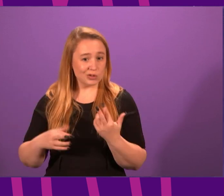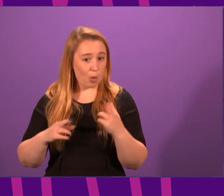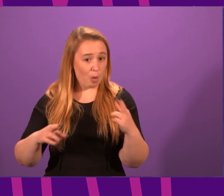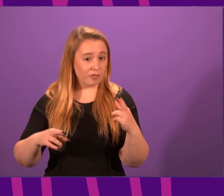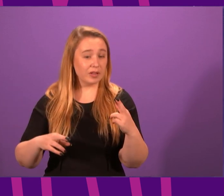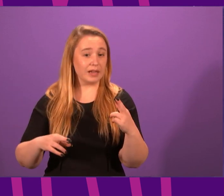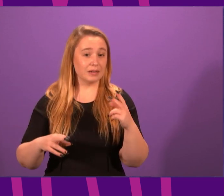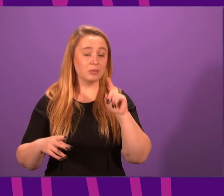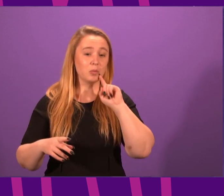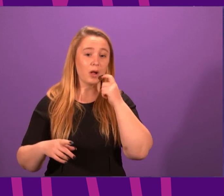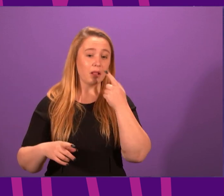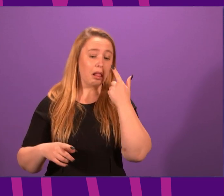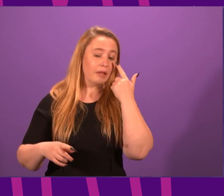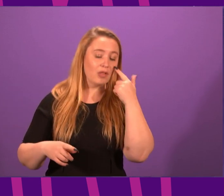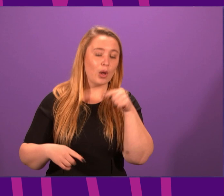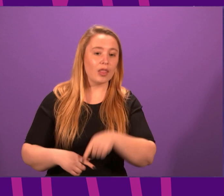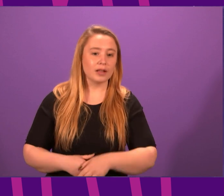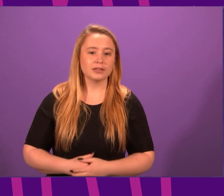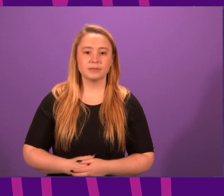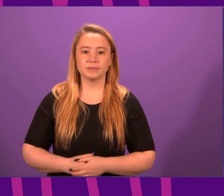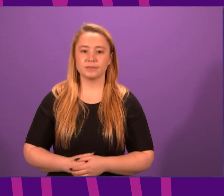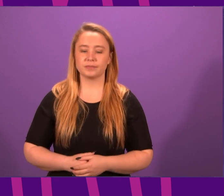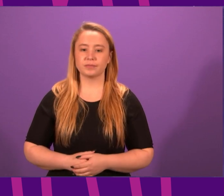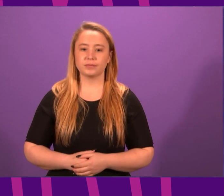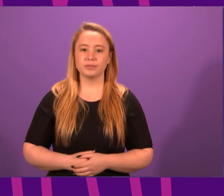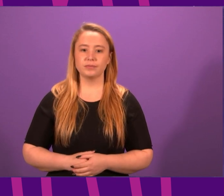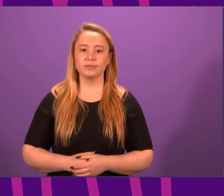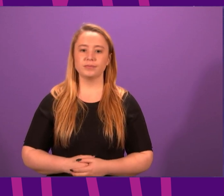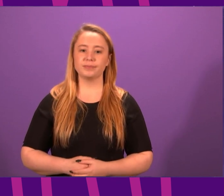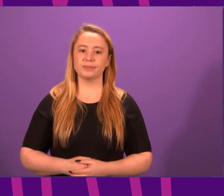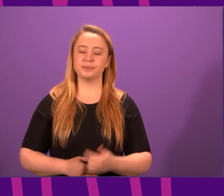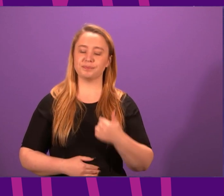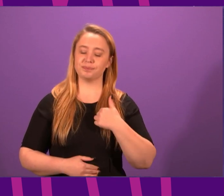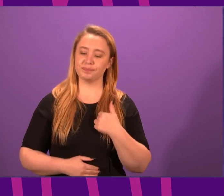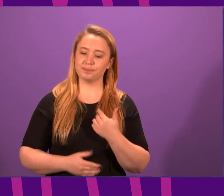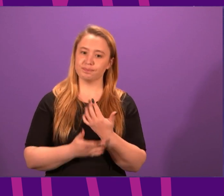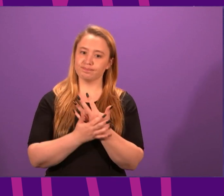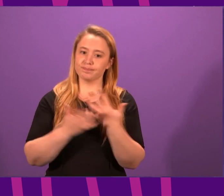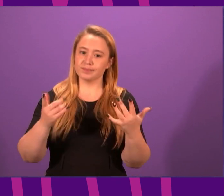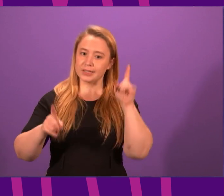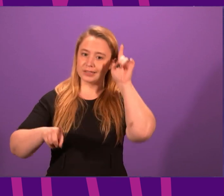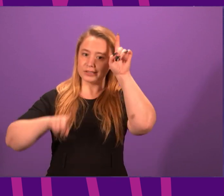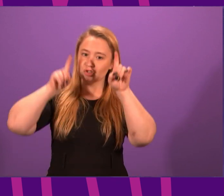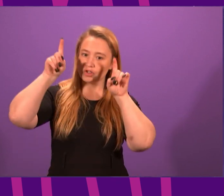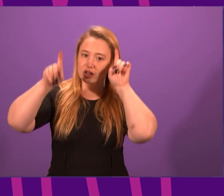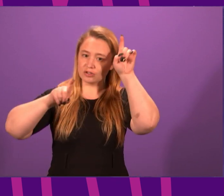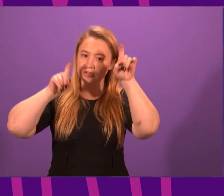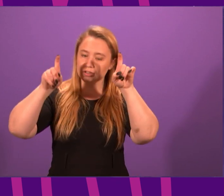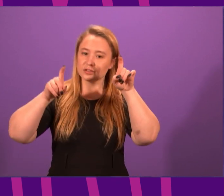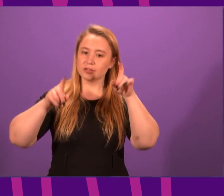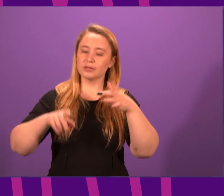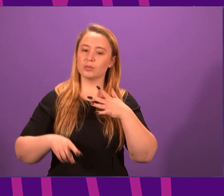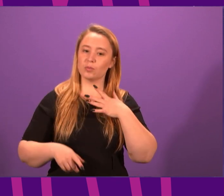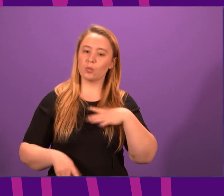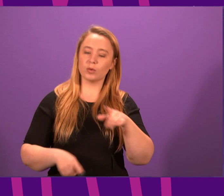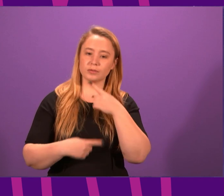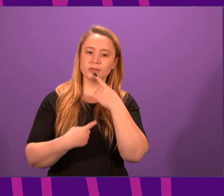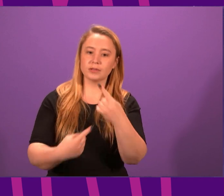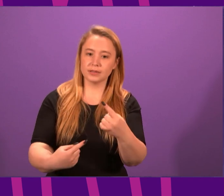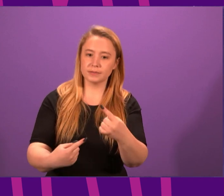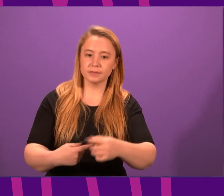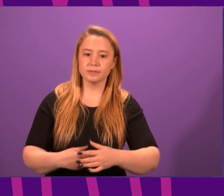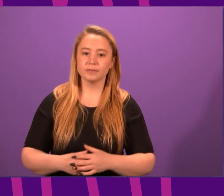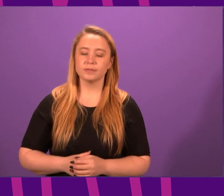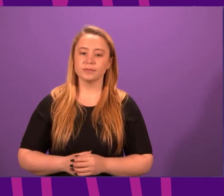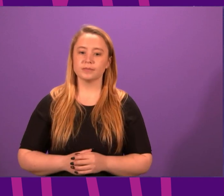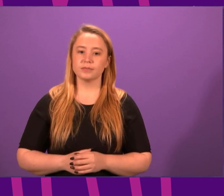at as well. Presiding Officer, I've got a number of suggestions to make as well in terms of what I think we